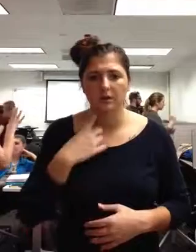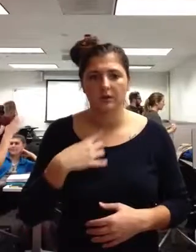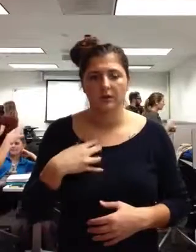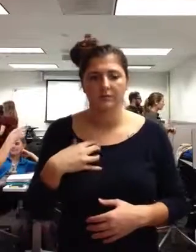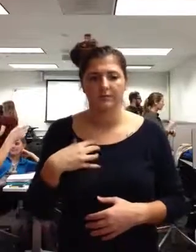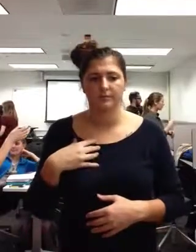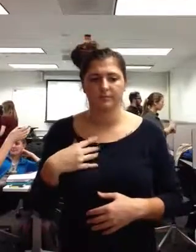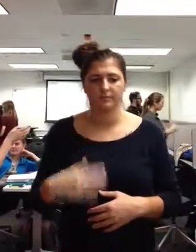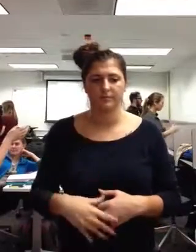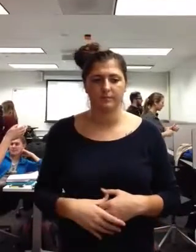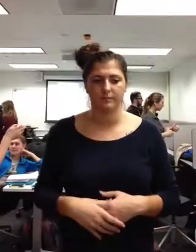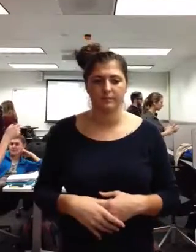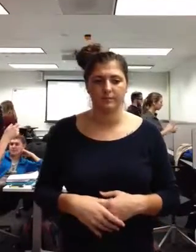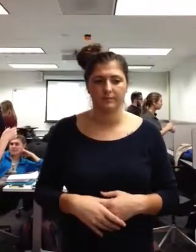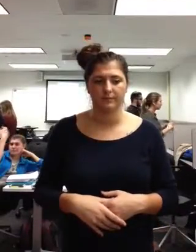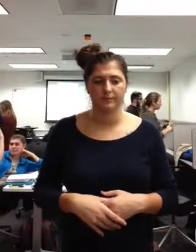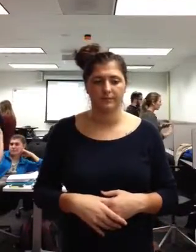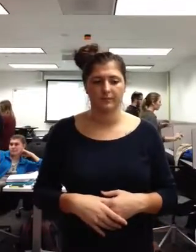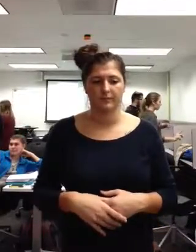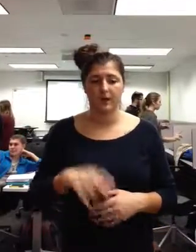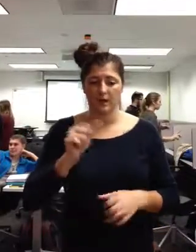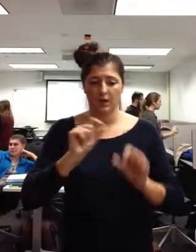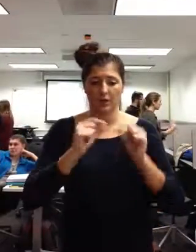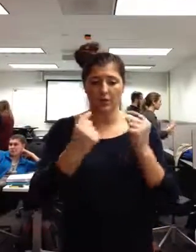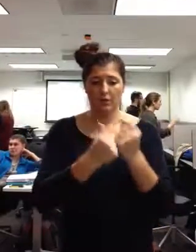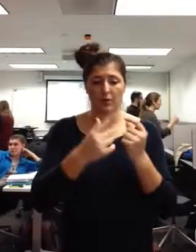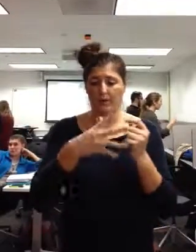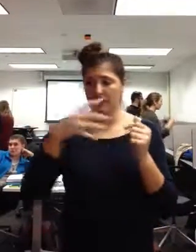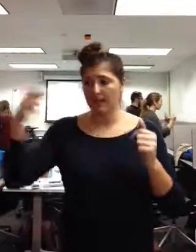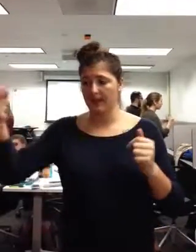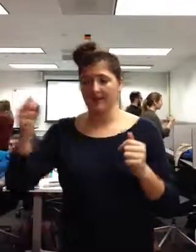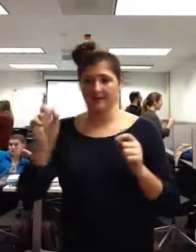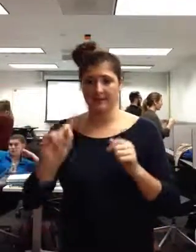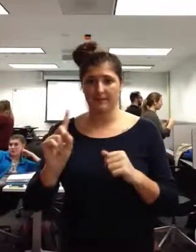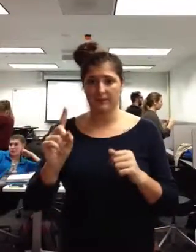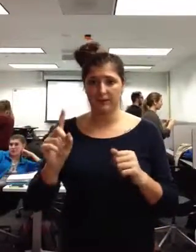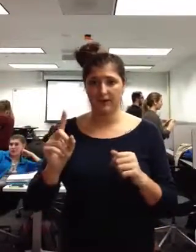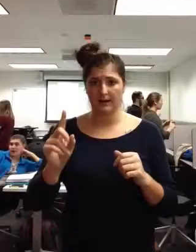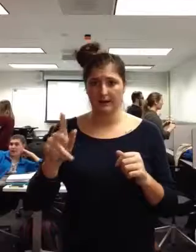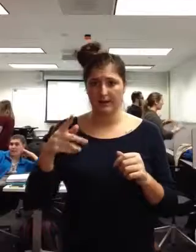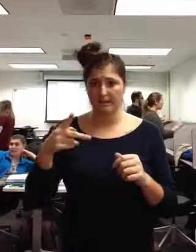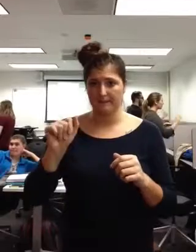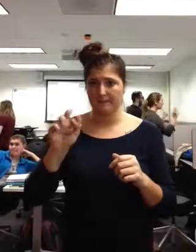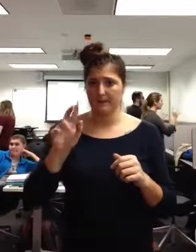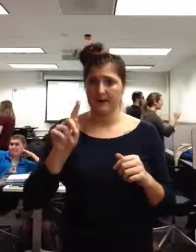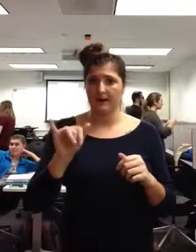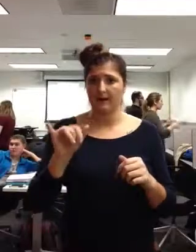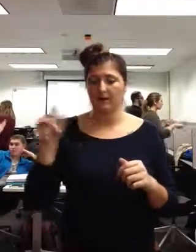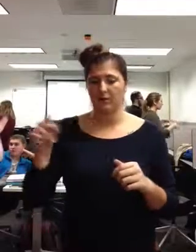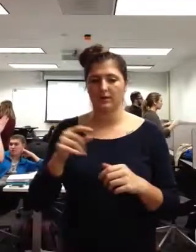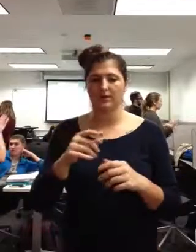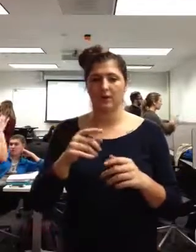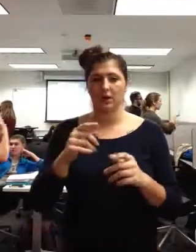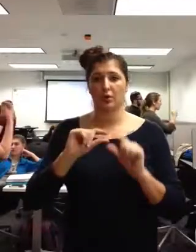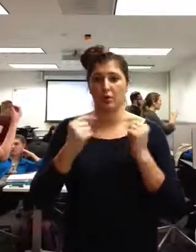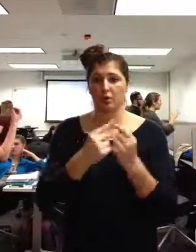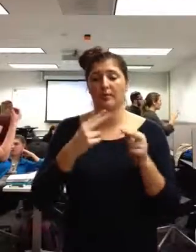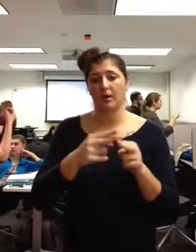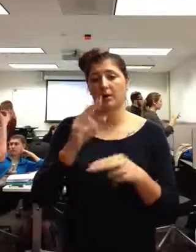segregationists, walked out. Another group who left the Democratic Party were the Henry Wallace Progressives. Henry Wallace had been